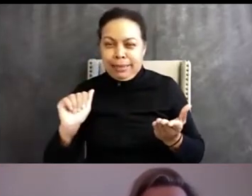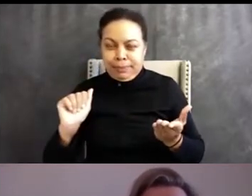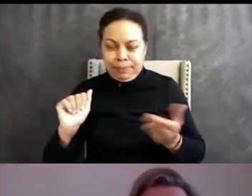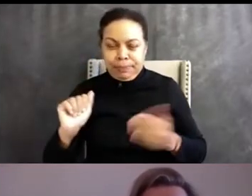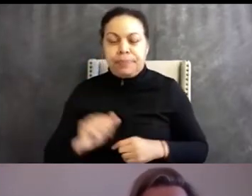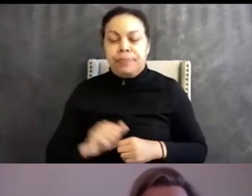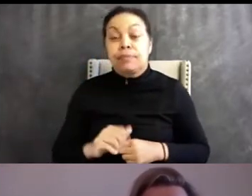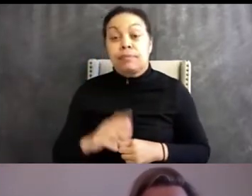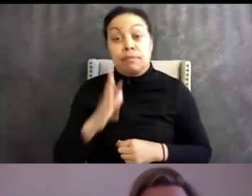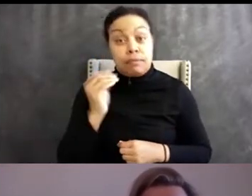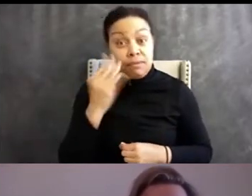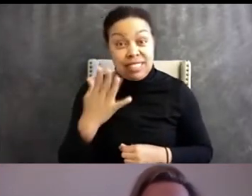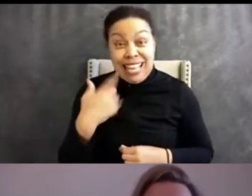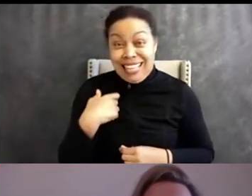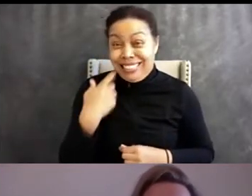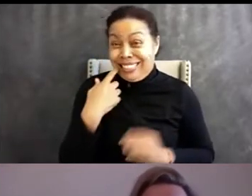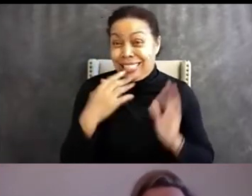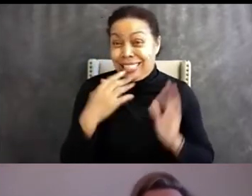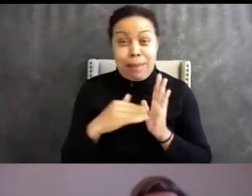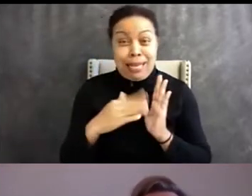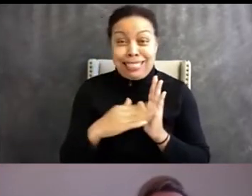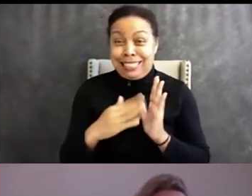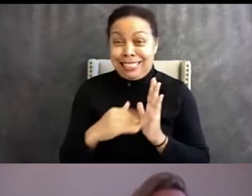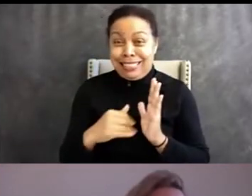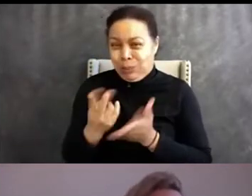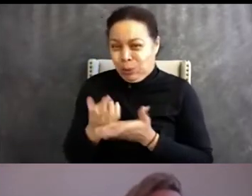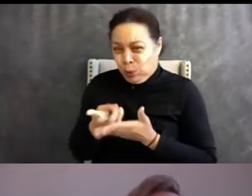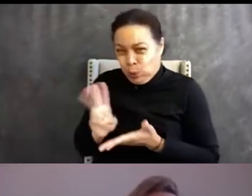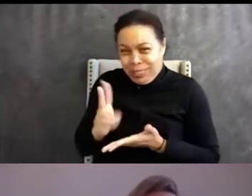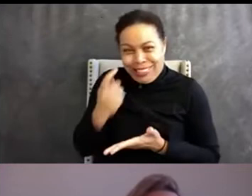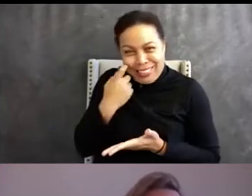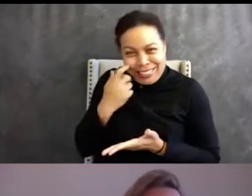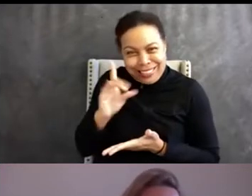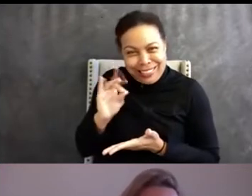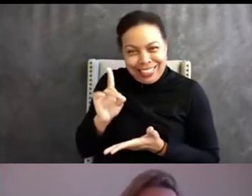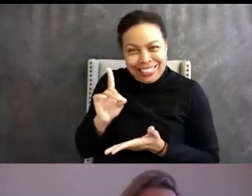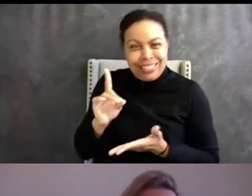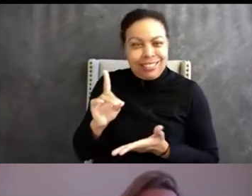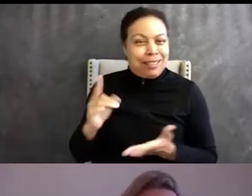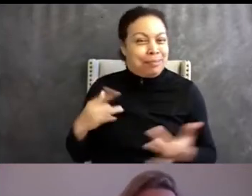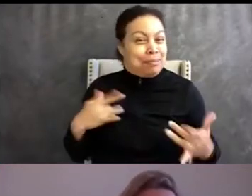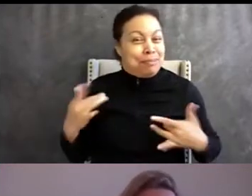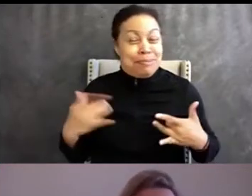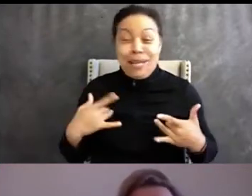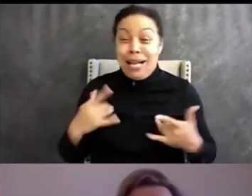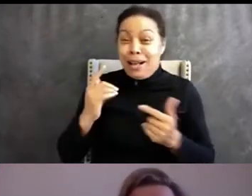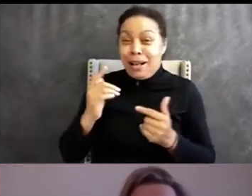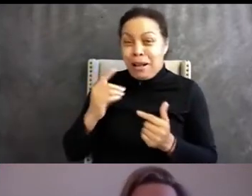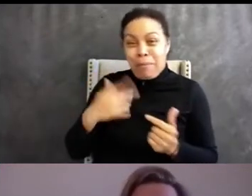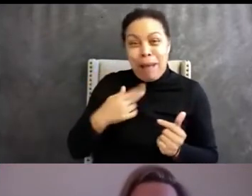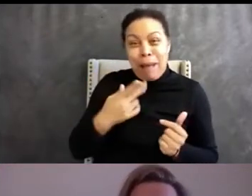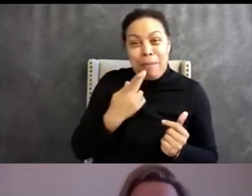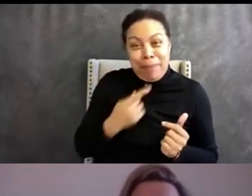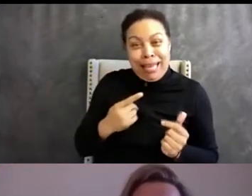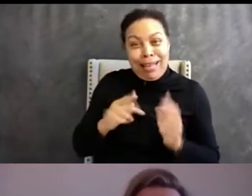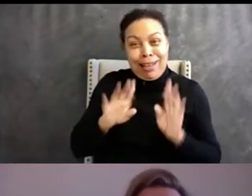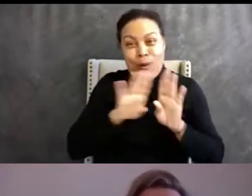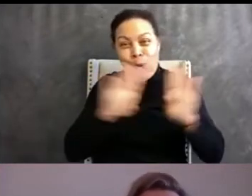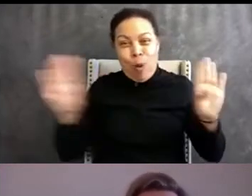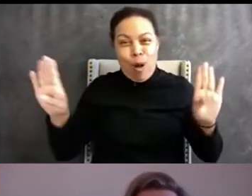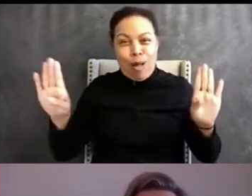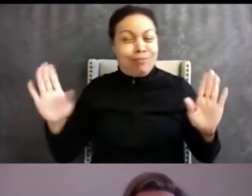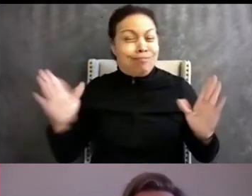I just painted like 2 weeks ago. So I'm really happy with my very bright pink wall. And I have